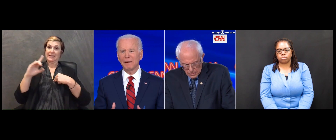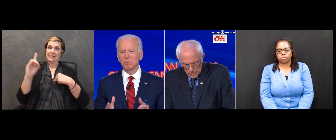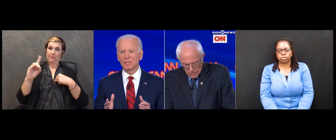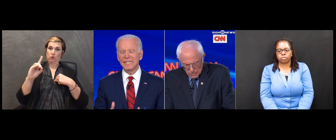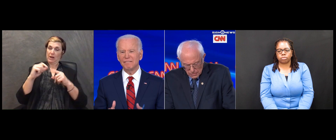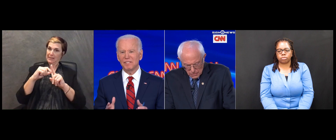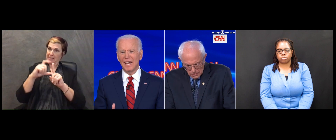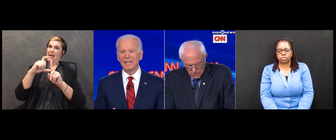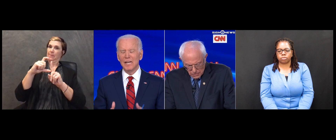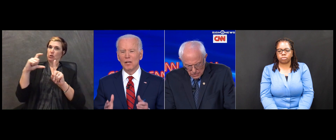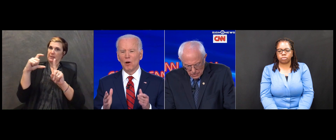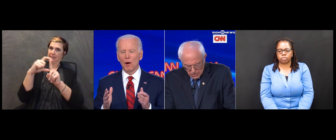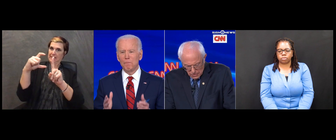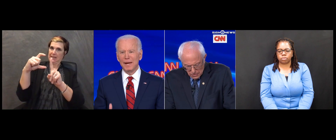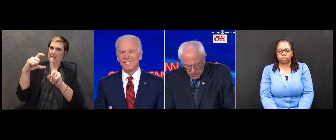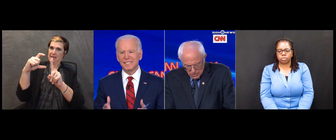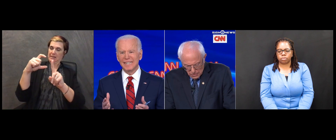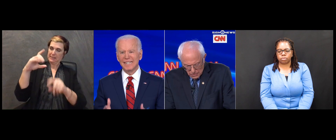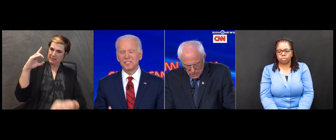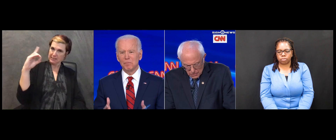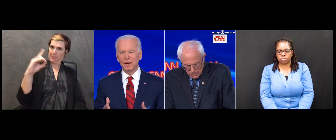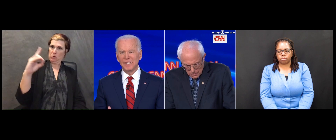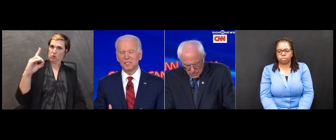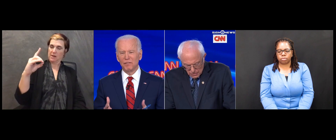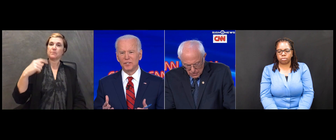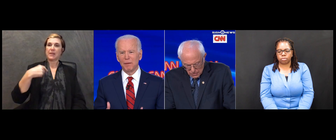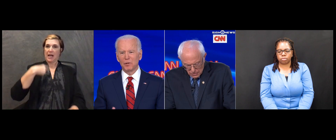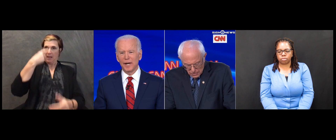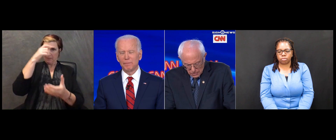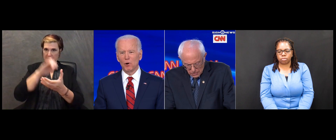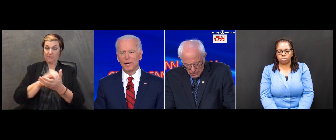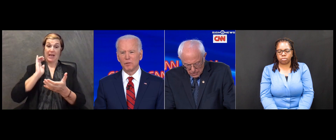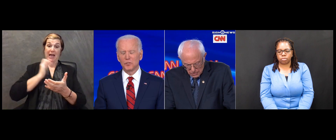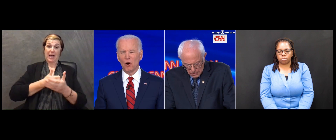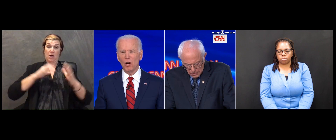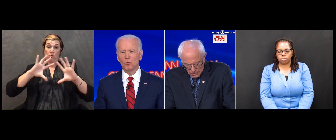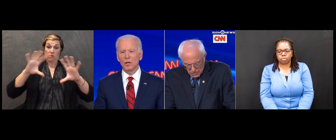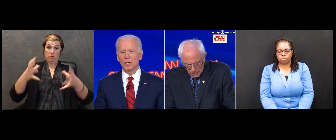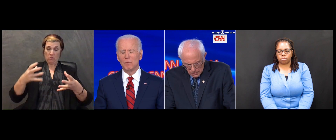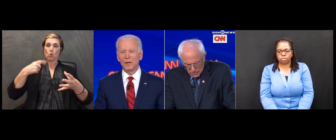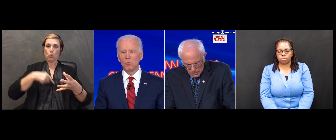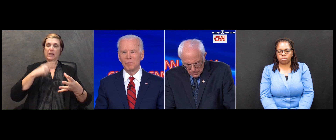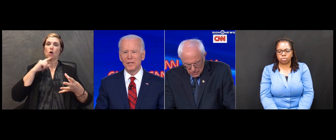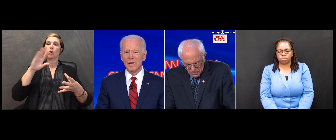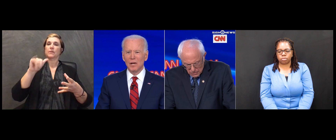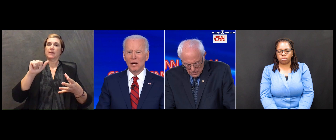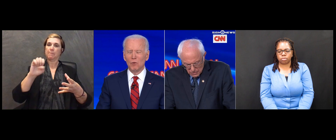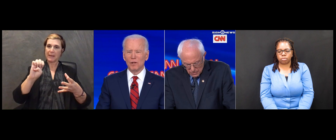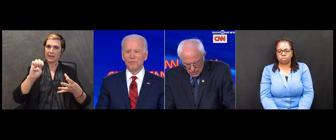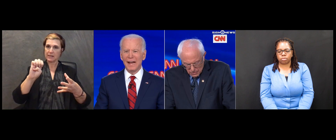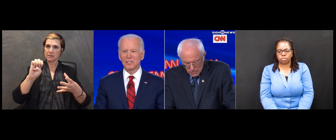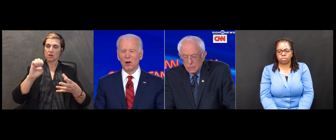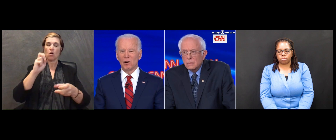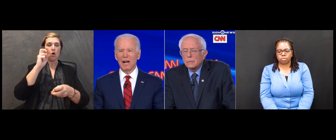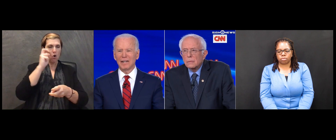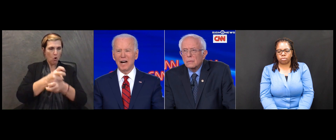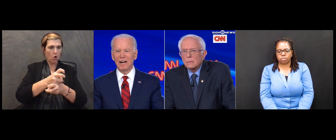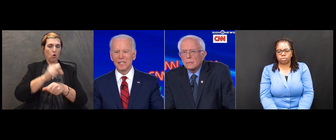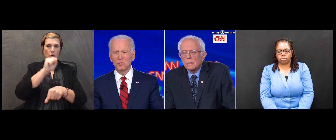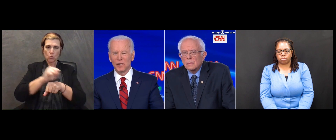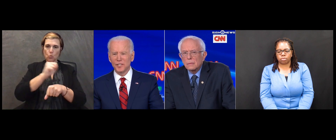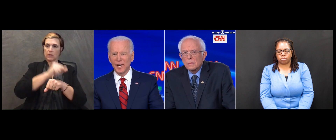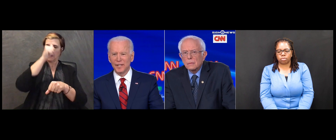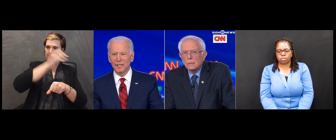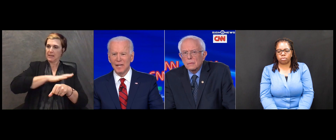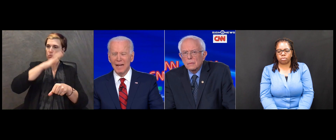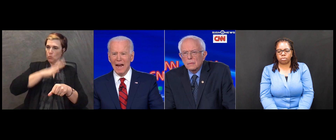in fact, believes that our base is the base of the Democratic Party, which are hardworking men and women who, in fact, are high